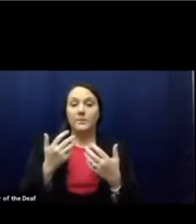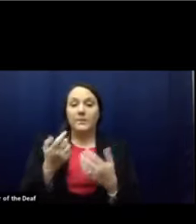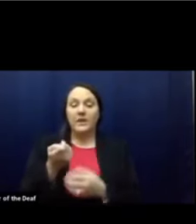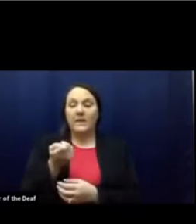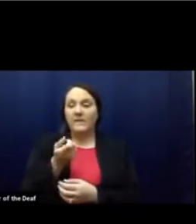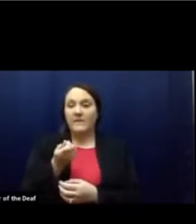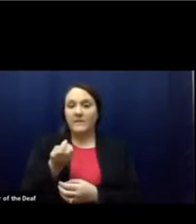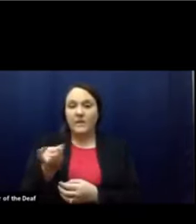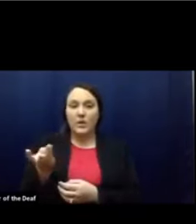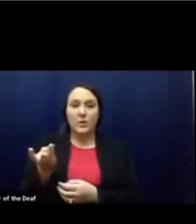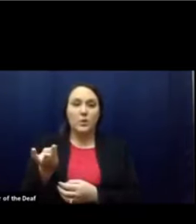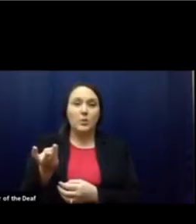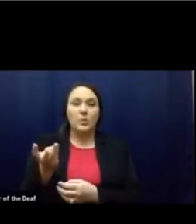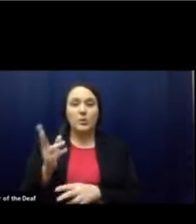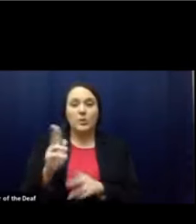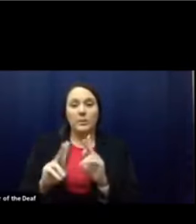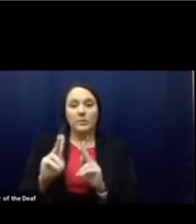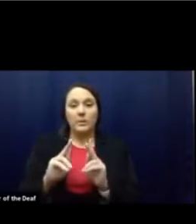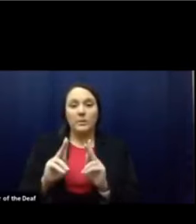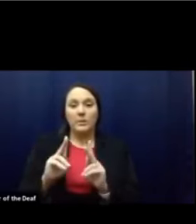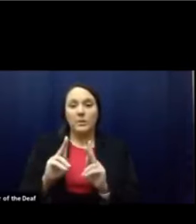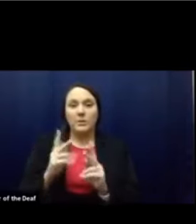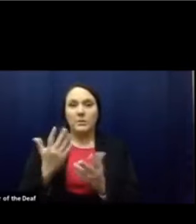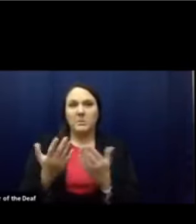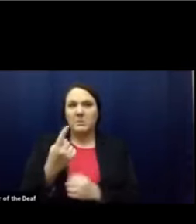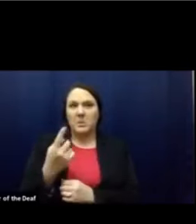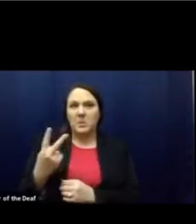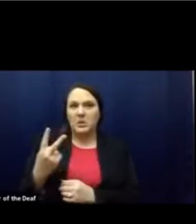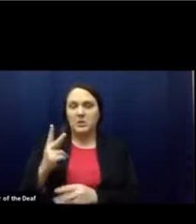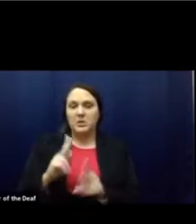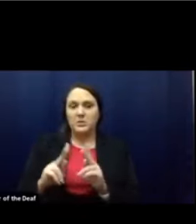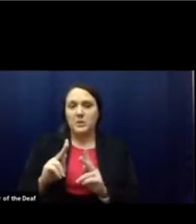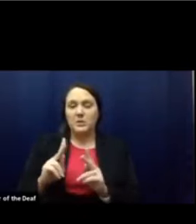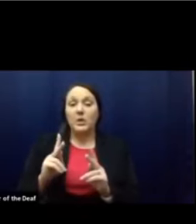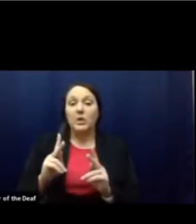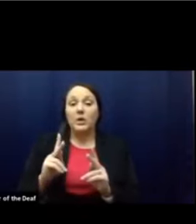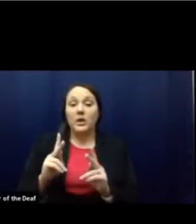number of people, actually maybe one or two, that has